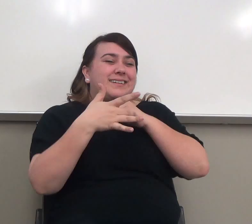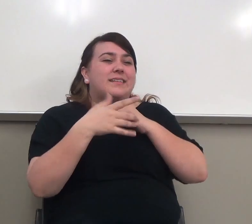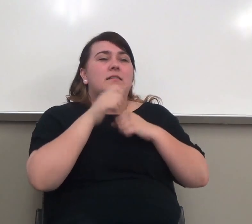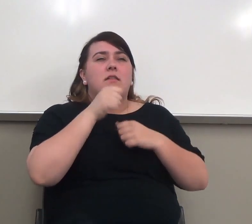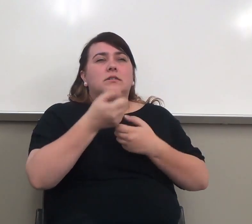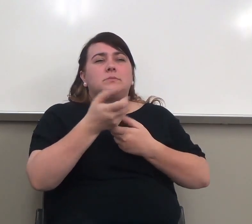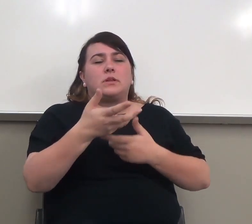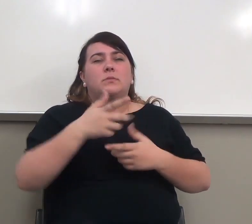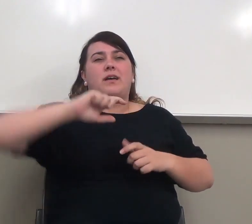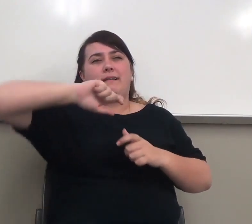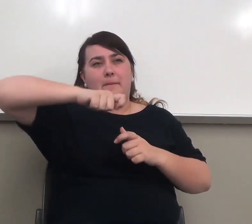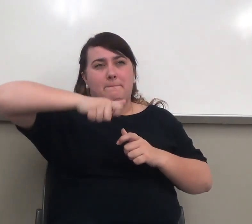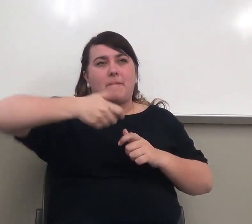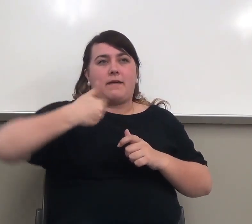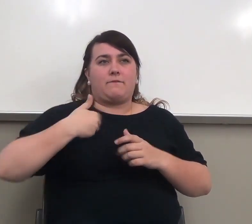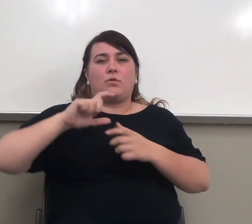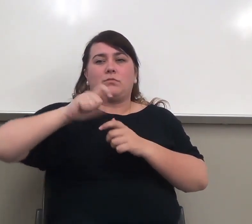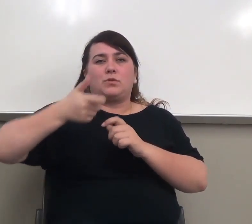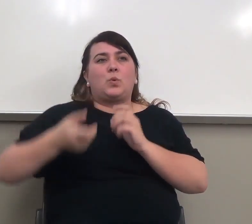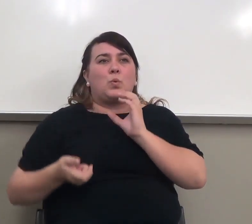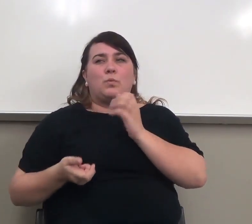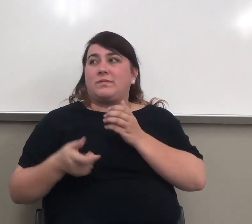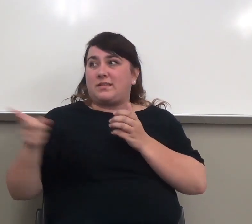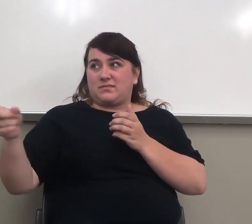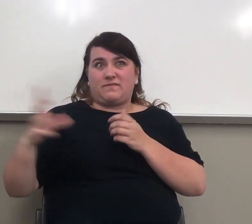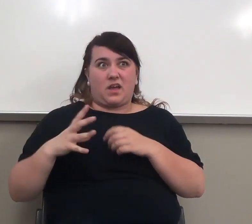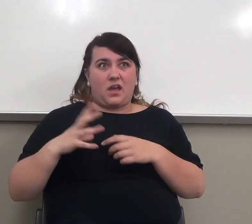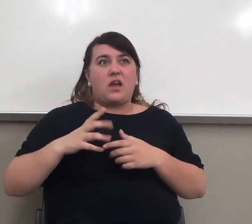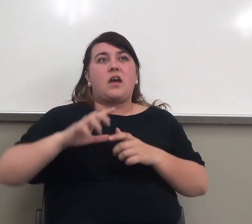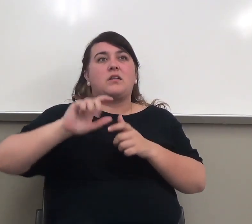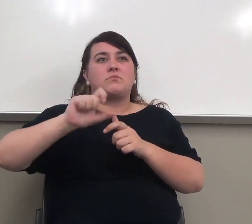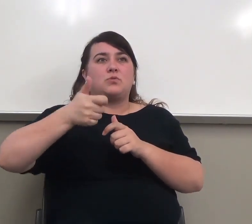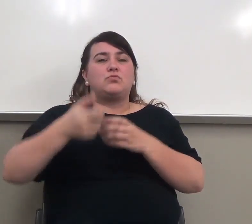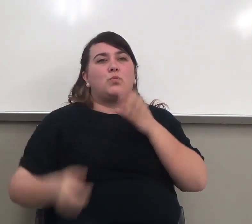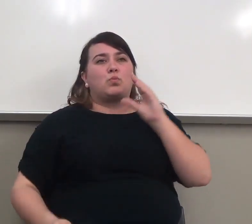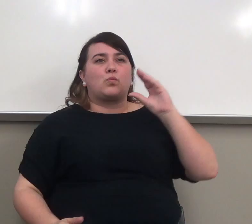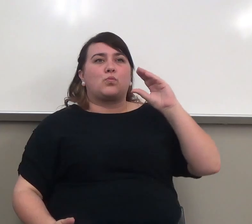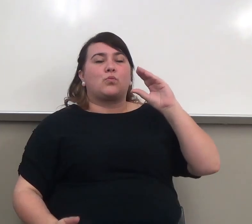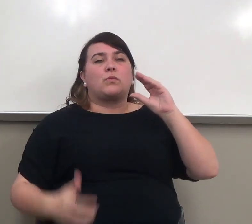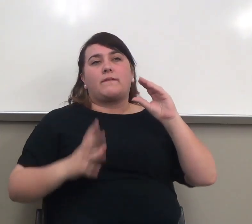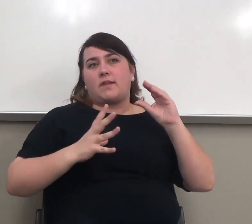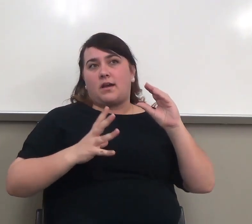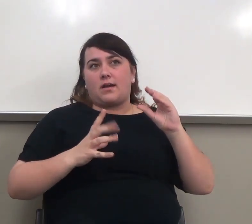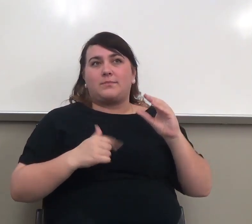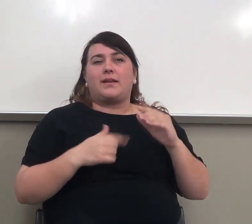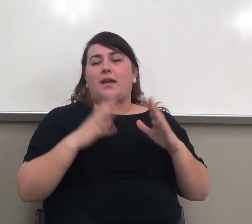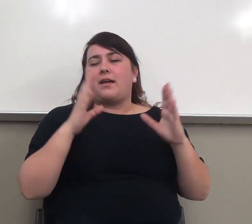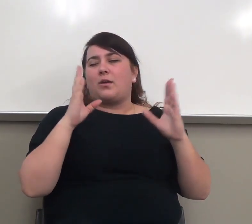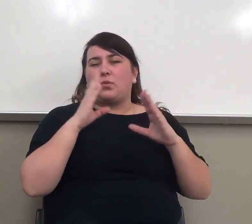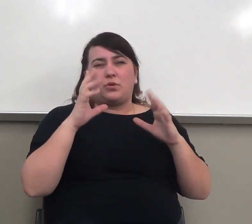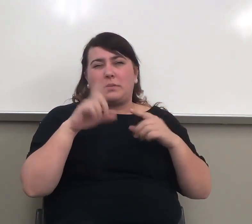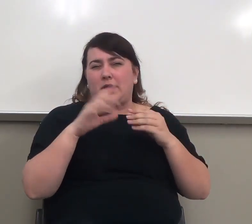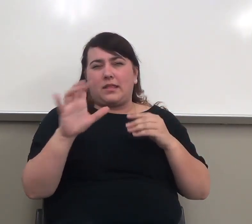It's supposed to be like the one William has over there that has a cap on it, but I'm not going to worry about that. If water spills, it